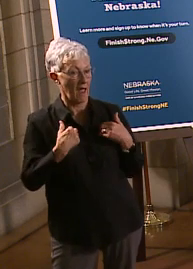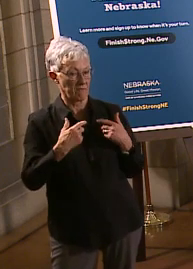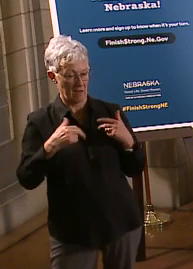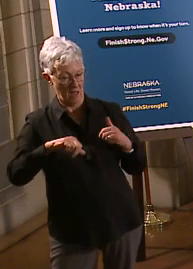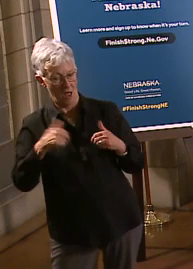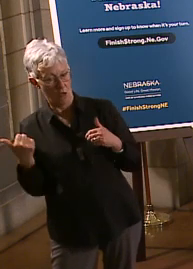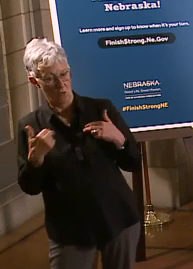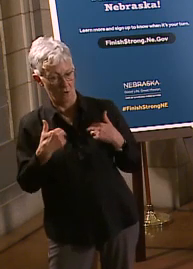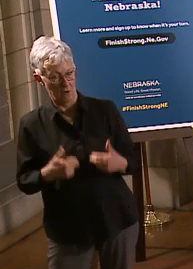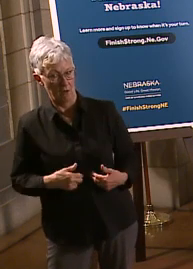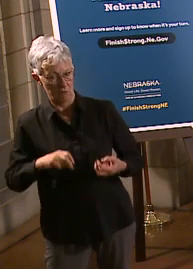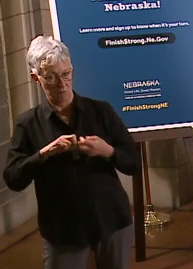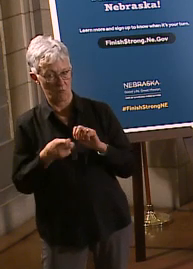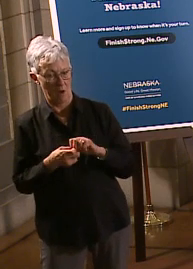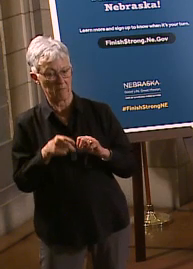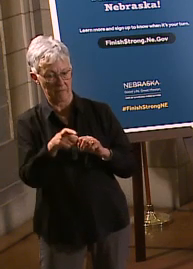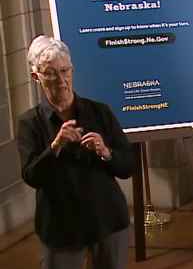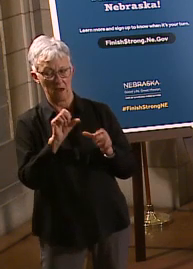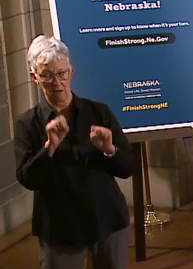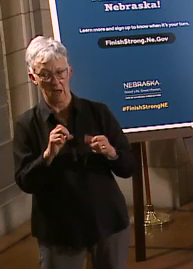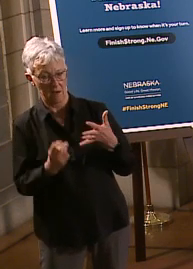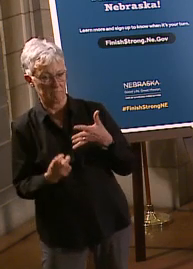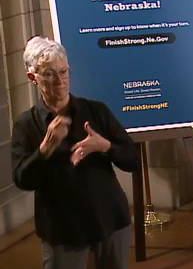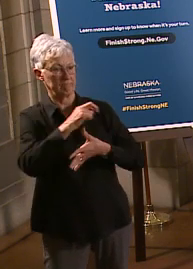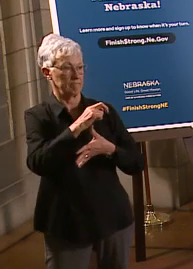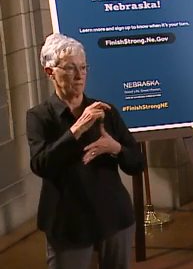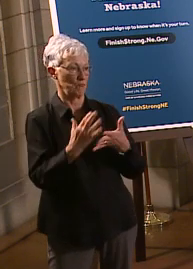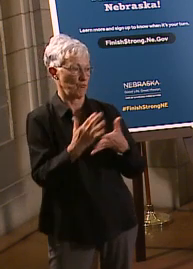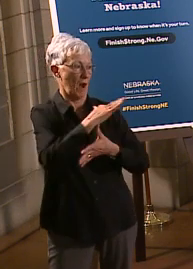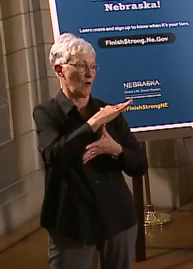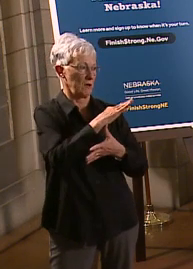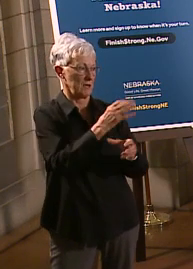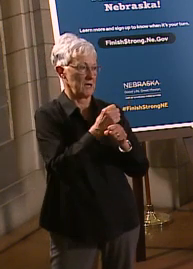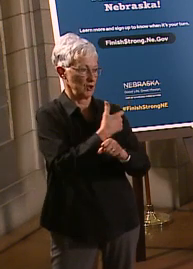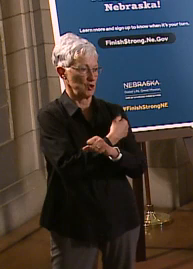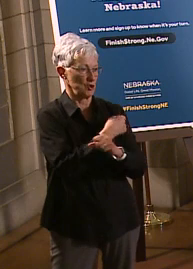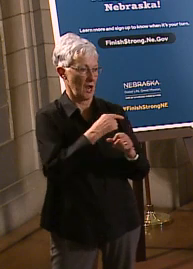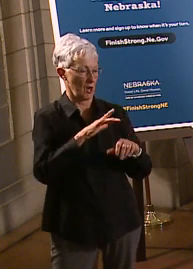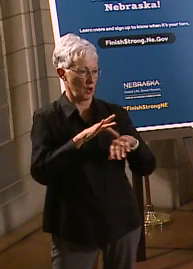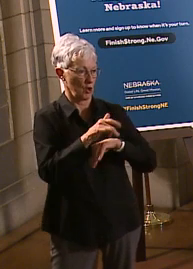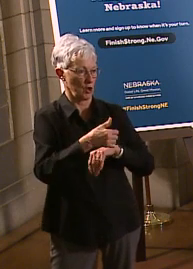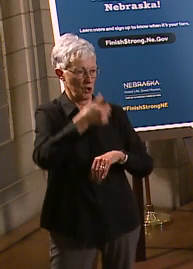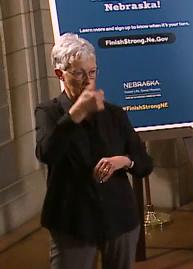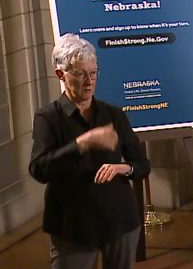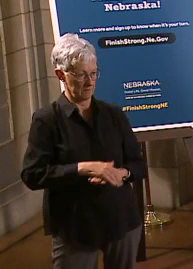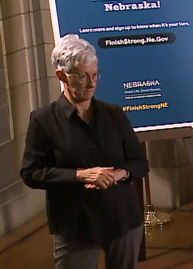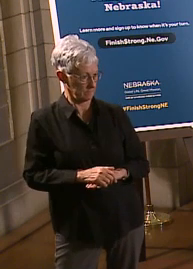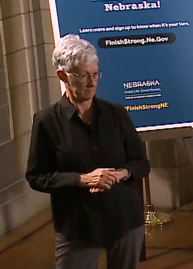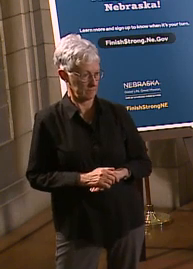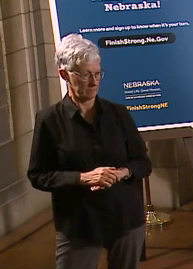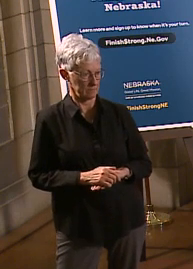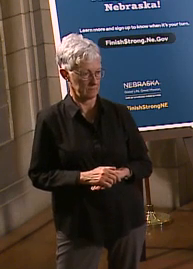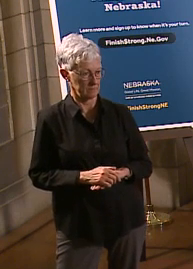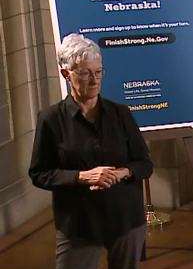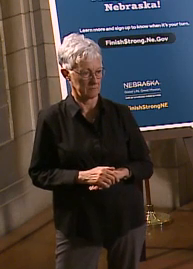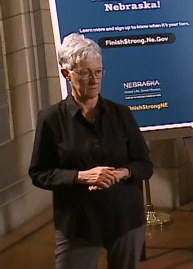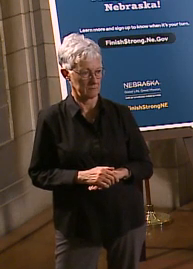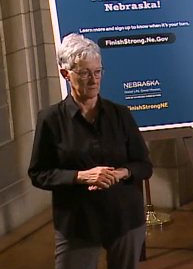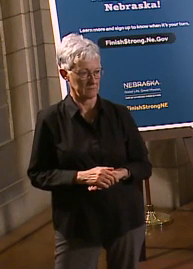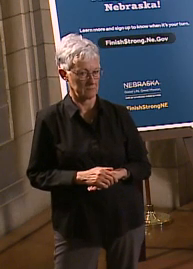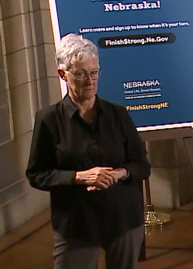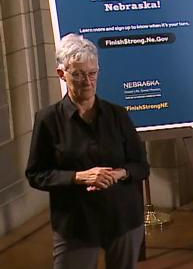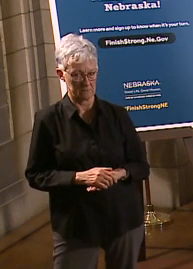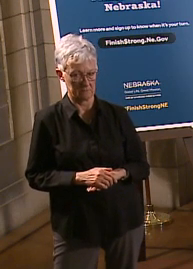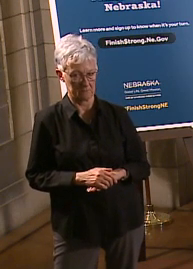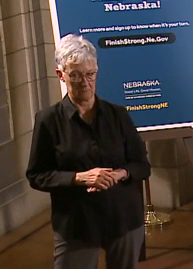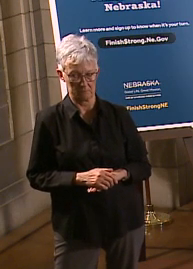great. So we do have questions for Tom Pullen. So Julie Anderson asks, are the syringes BD is adding the low dead space